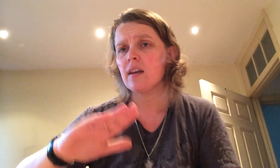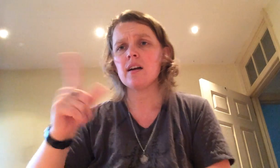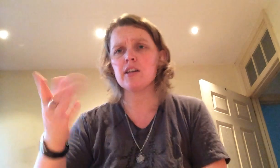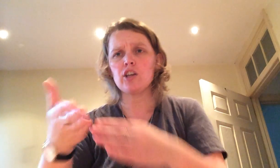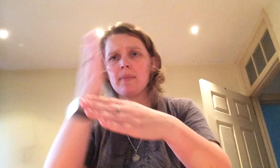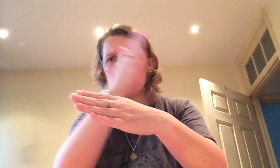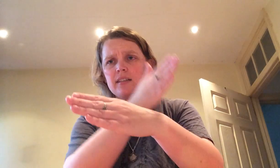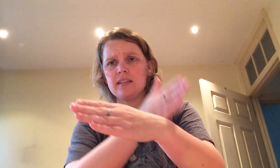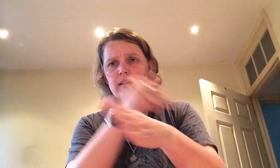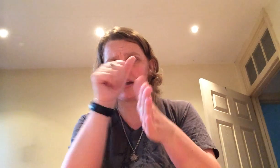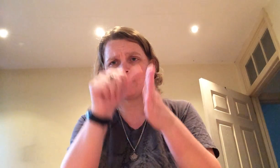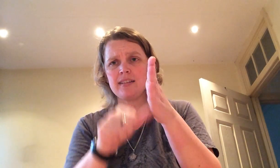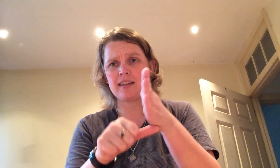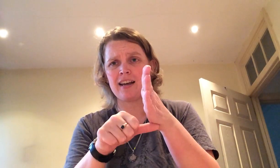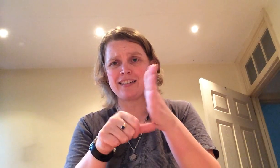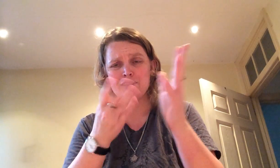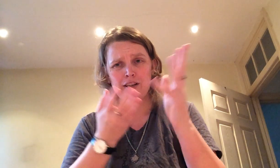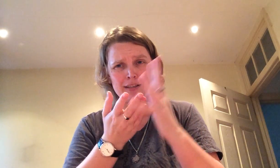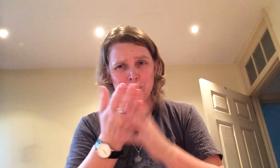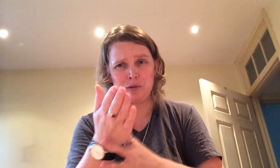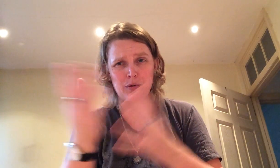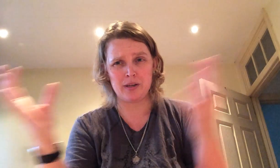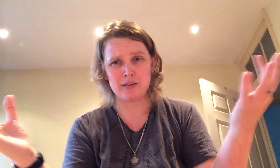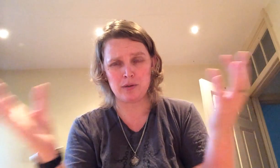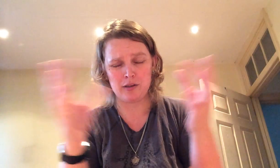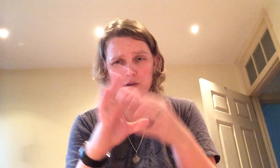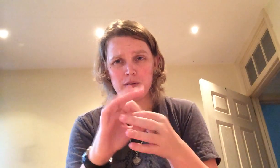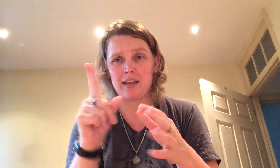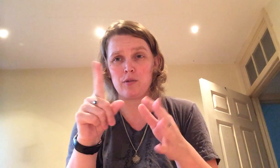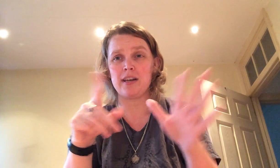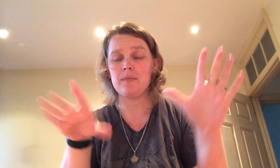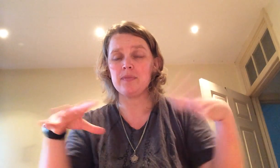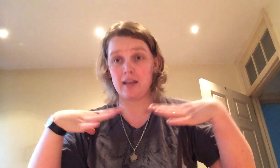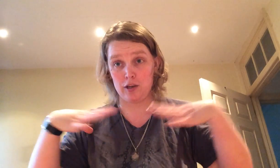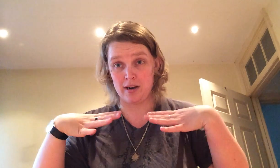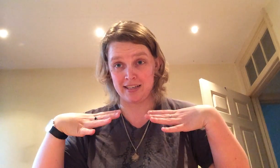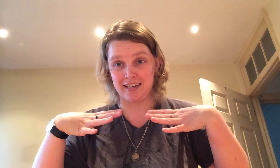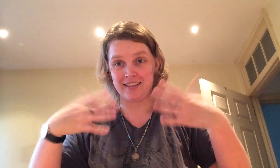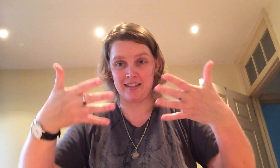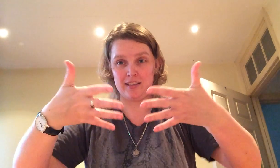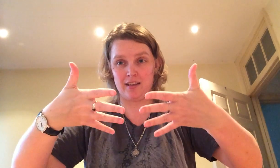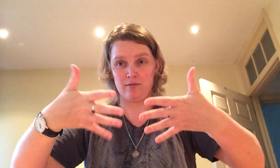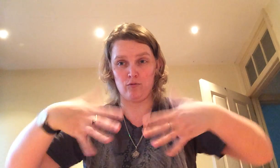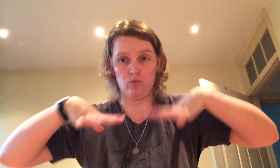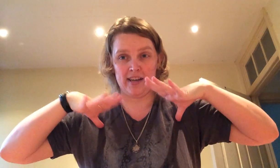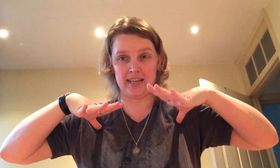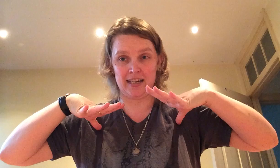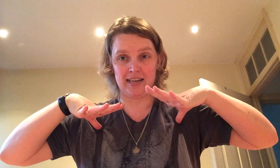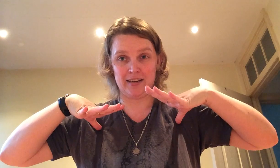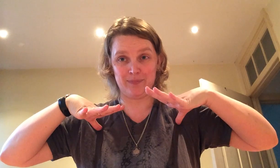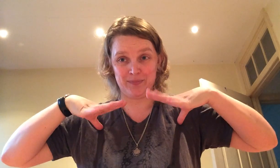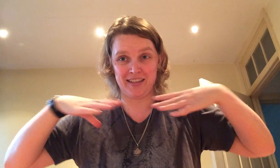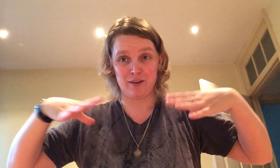I'm going to go back to the start. So let's go through it so we can go through it again. Are you ready? Are you ready? That's the sign. Ready. Okay,